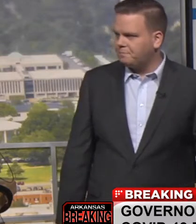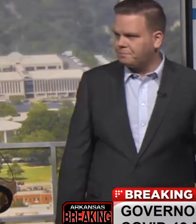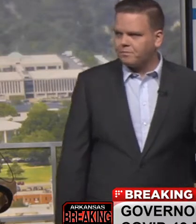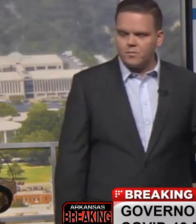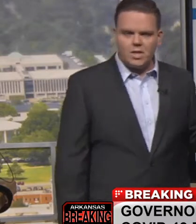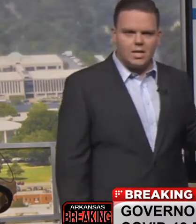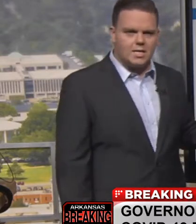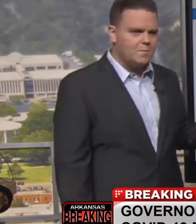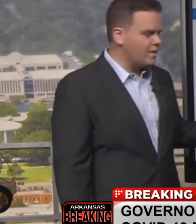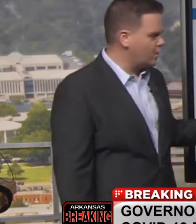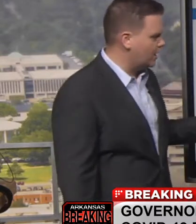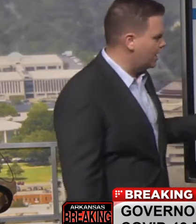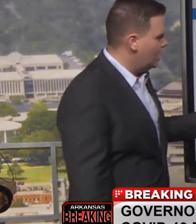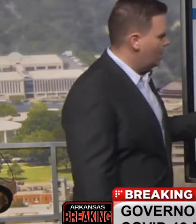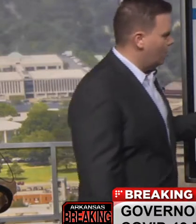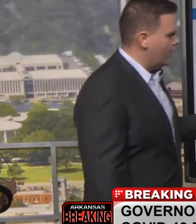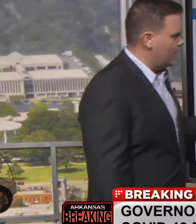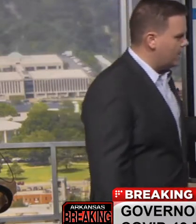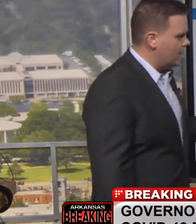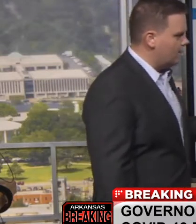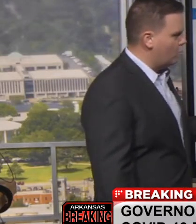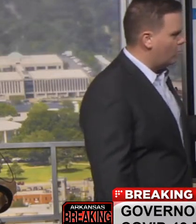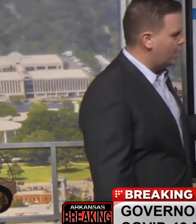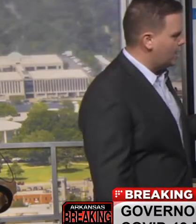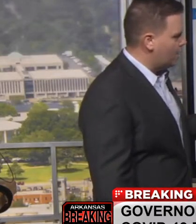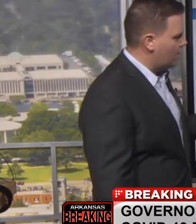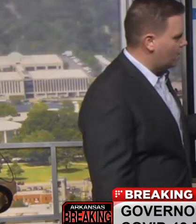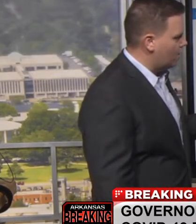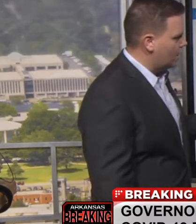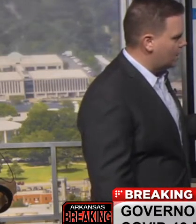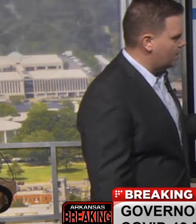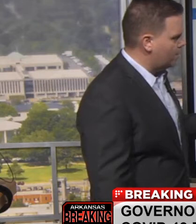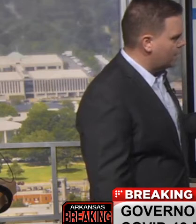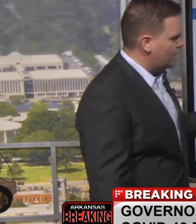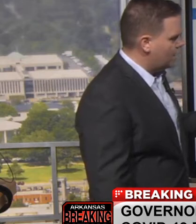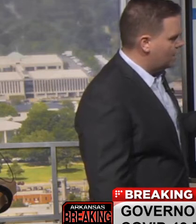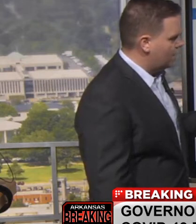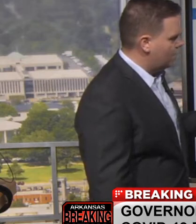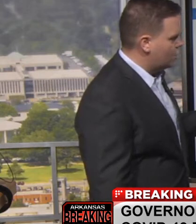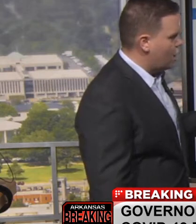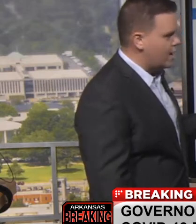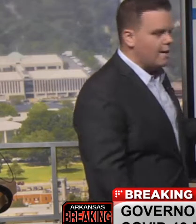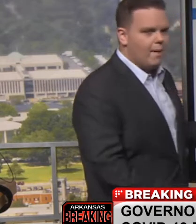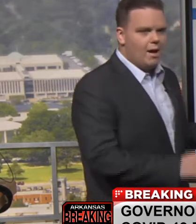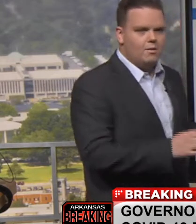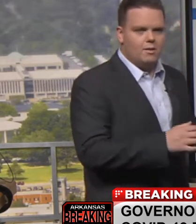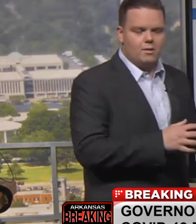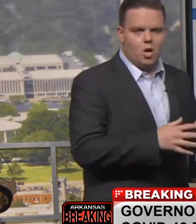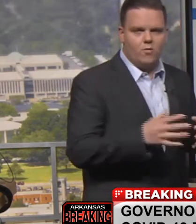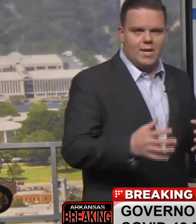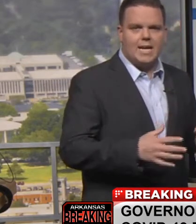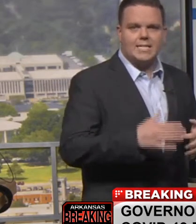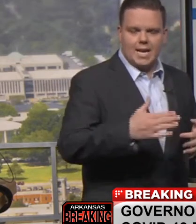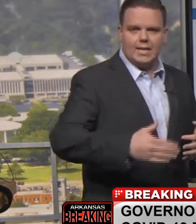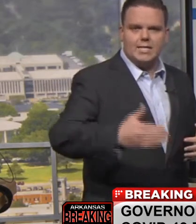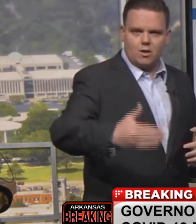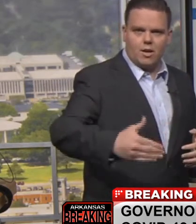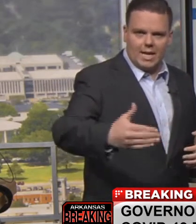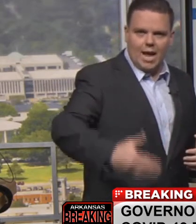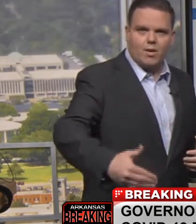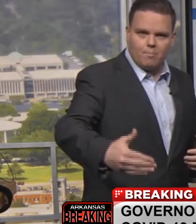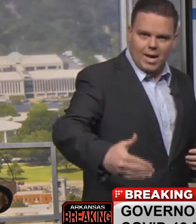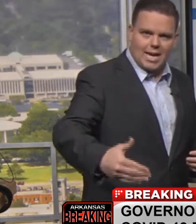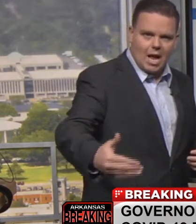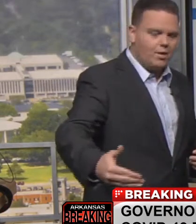often, especially when we are talking about the COVID-19, at least